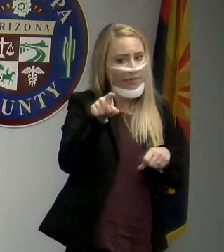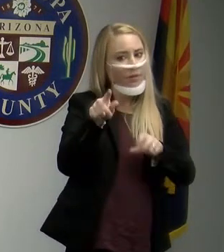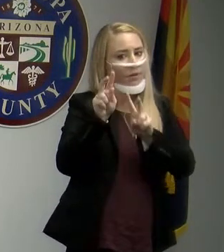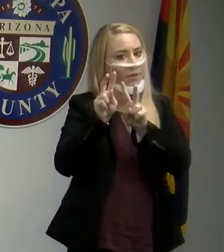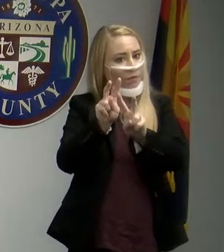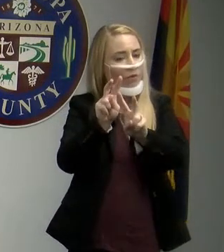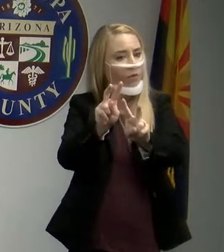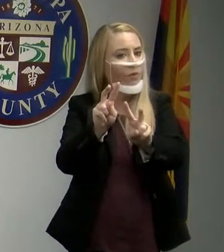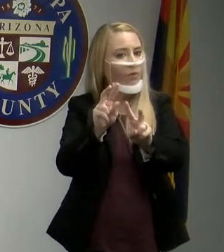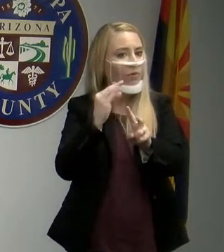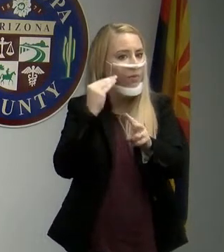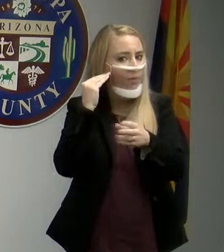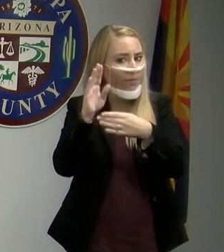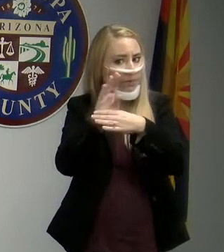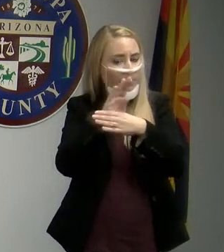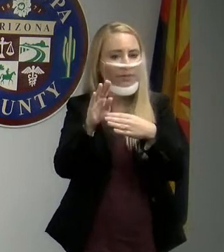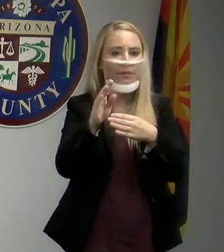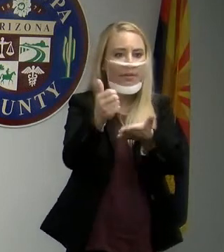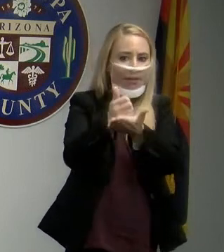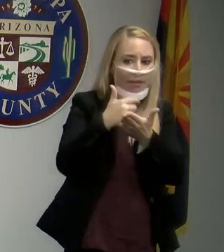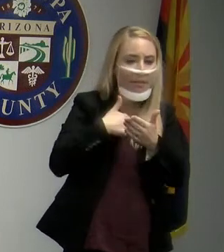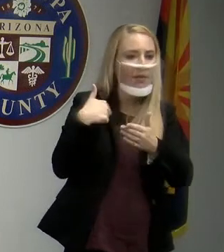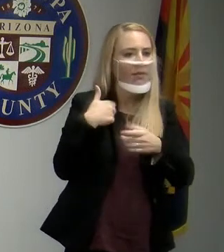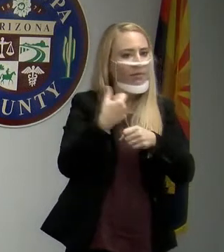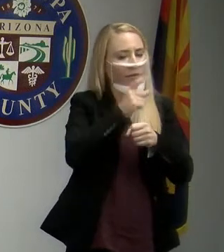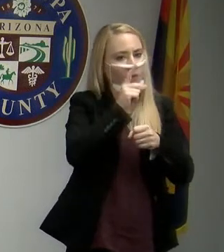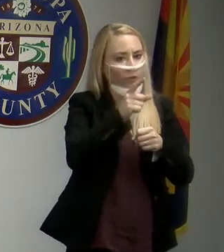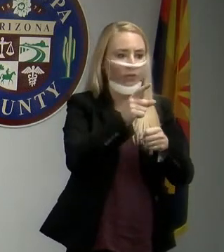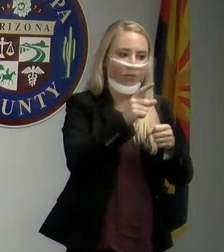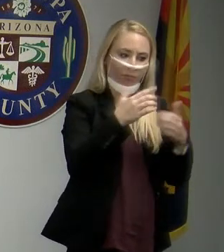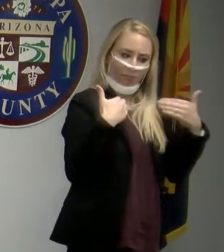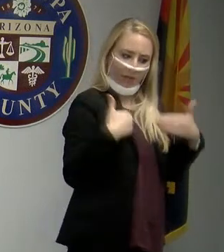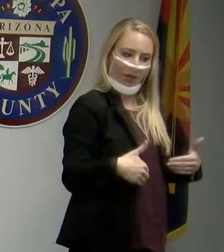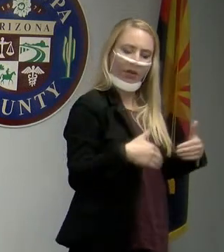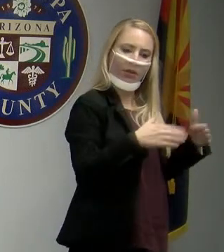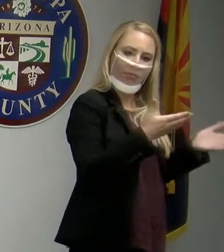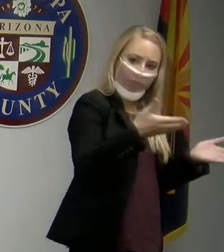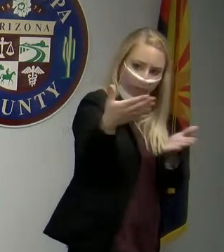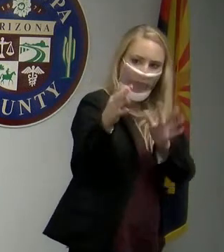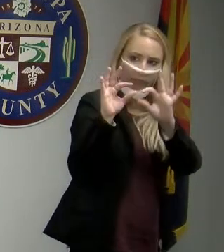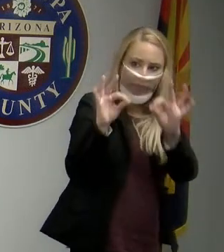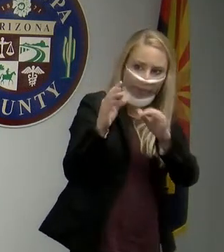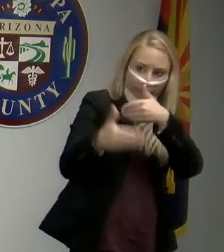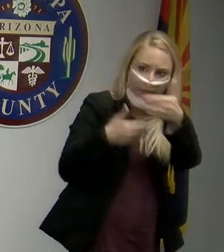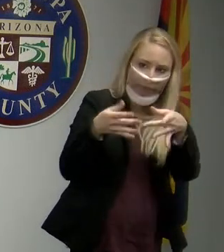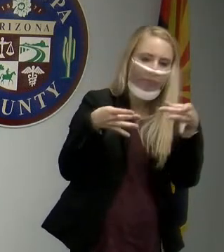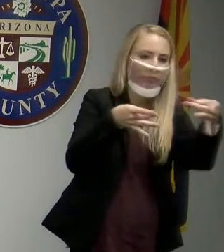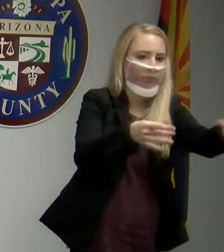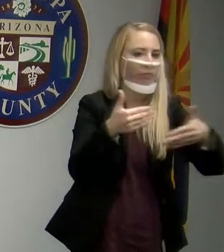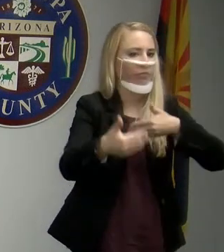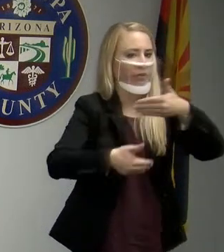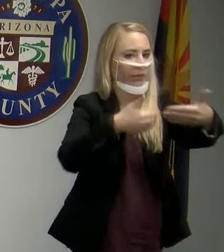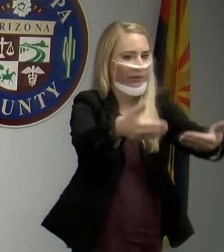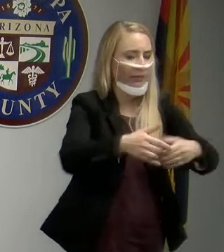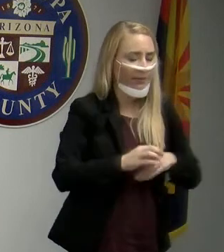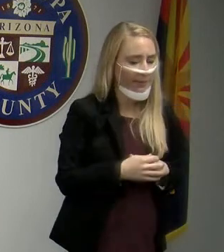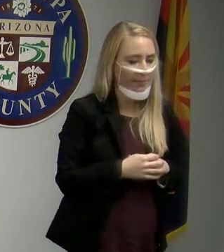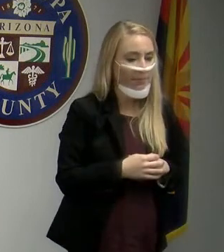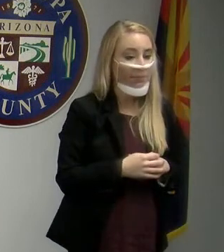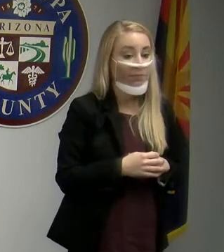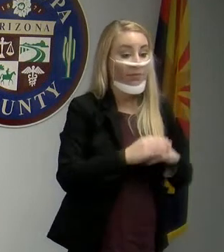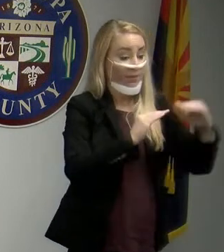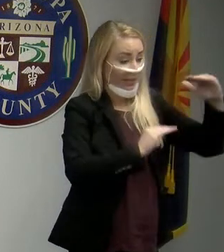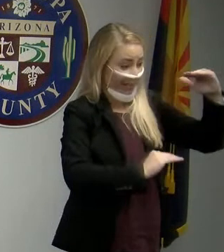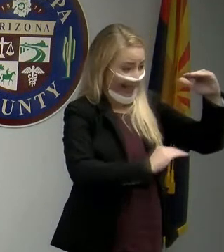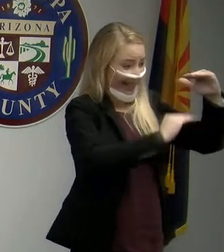sure the people who have passed away are taken care of within our community. So we needed to find out where the challenges existed within